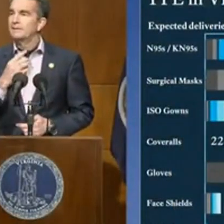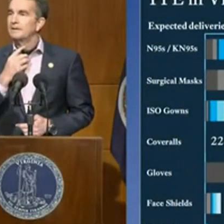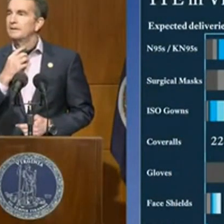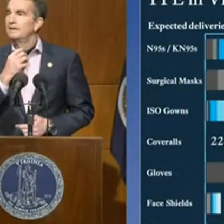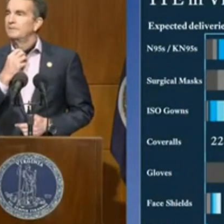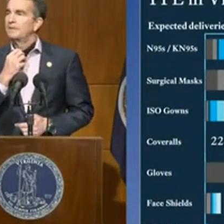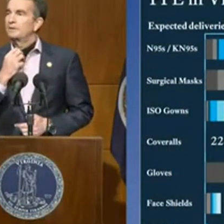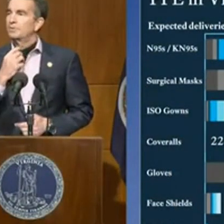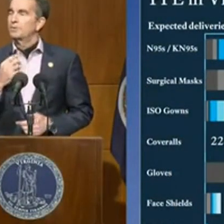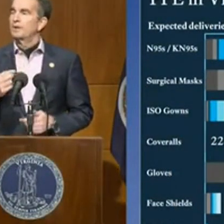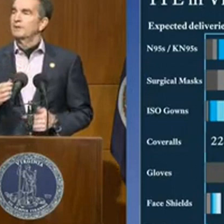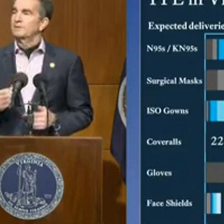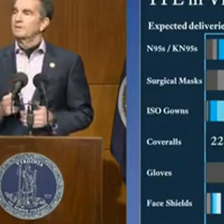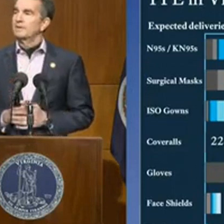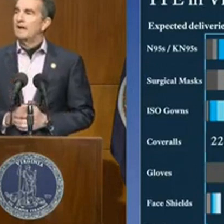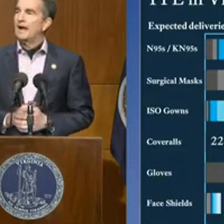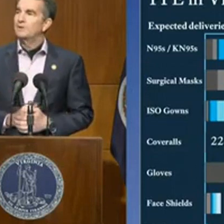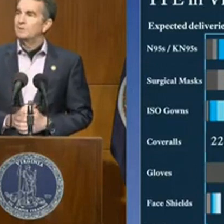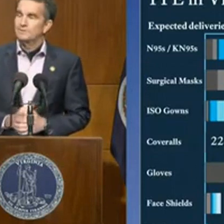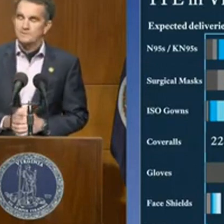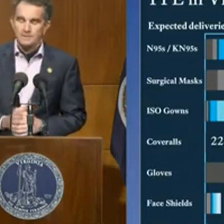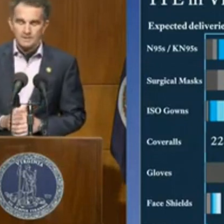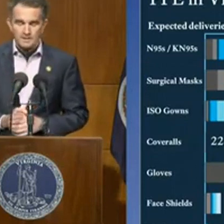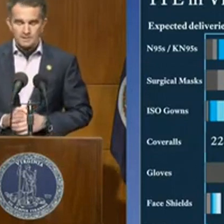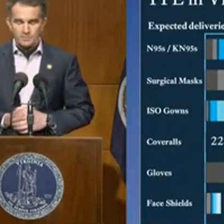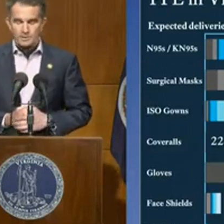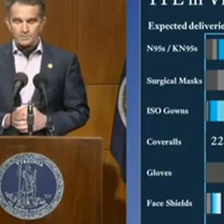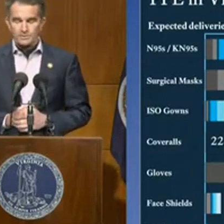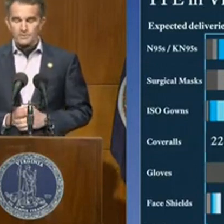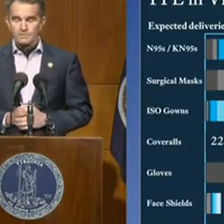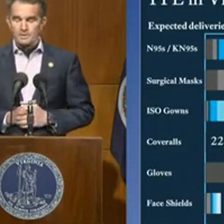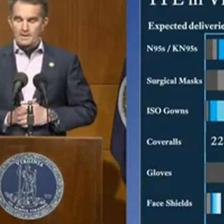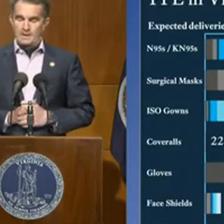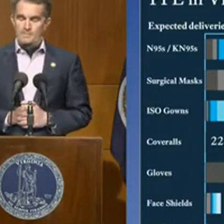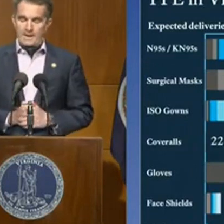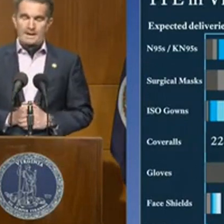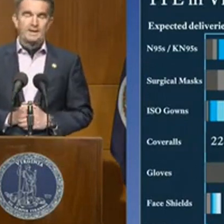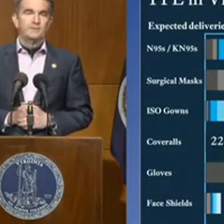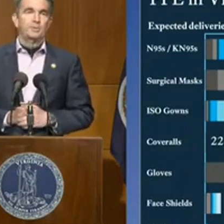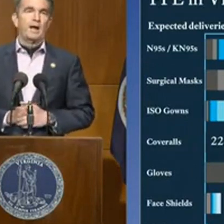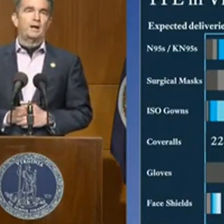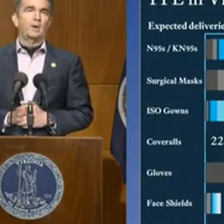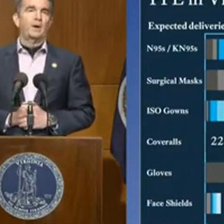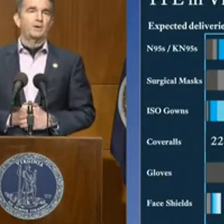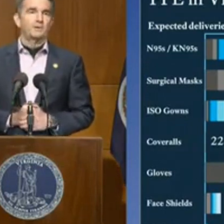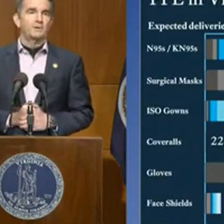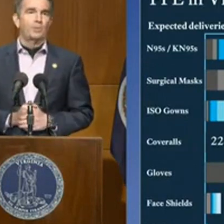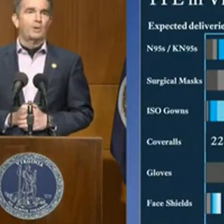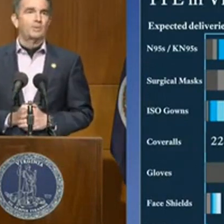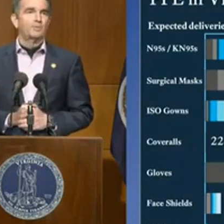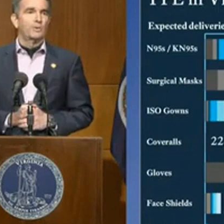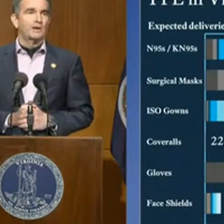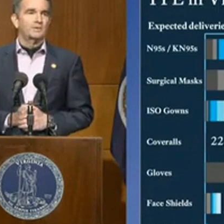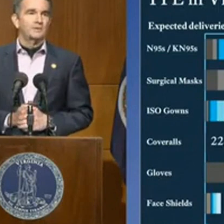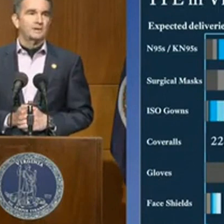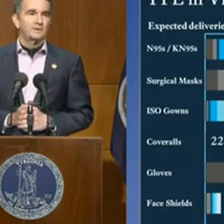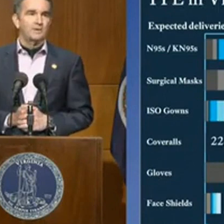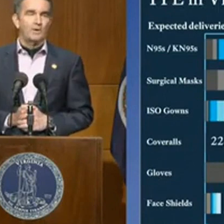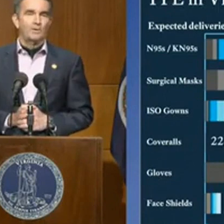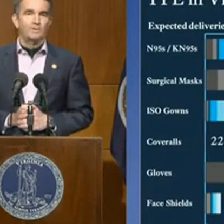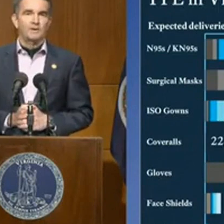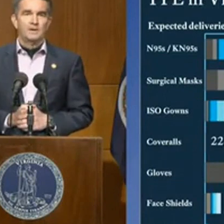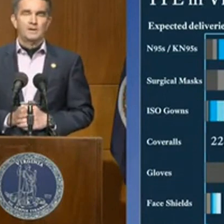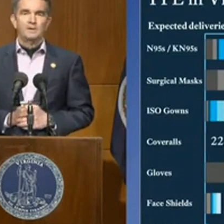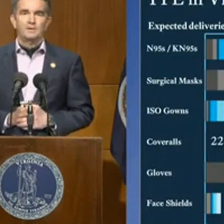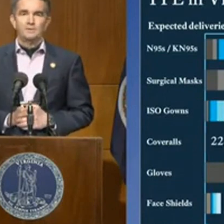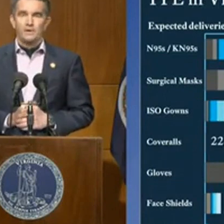that the facial protection that I use was also made and supplied by our Department of Corrections, and to